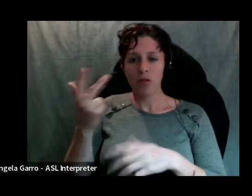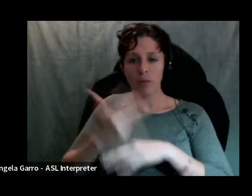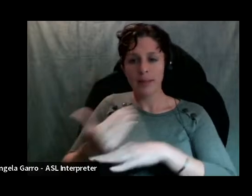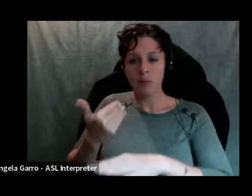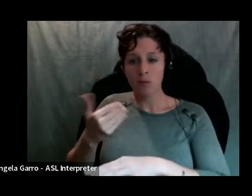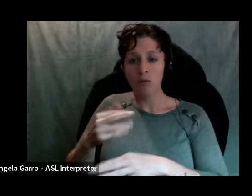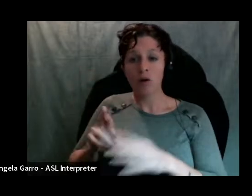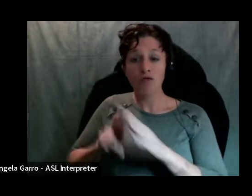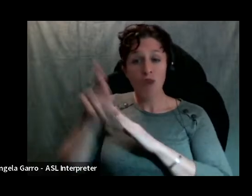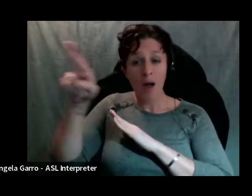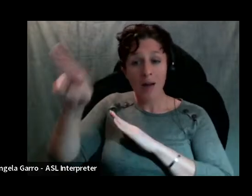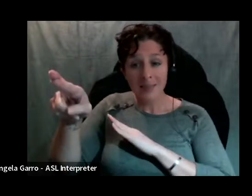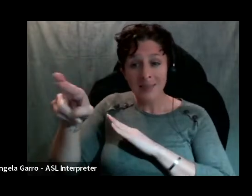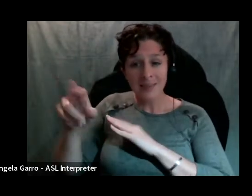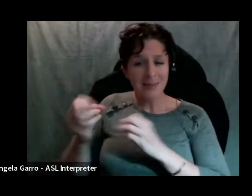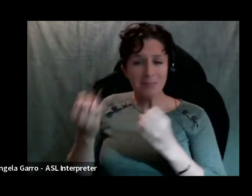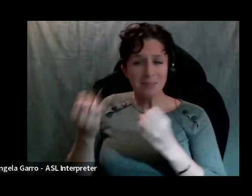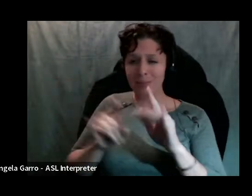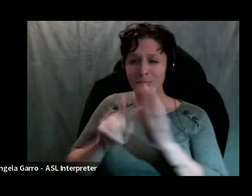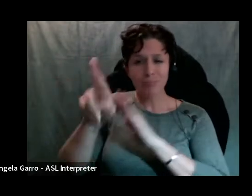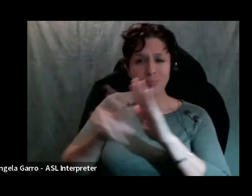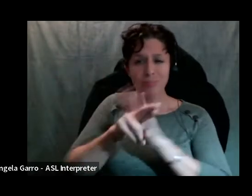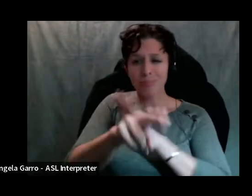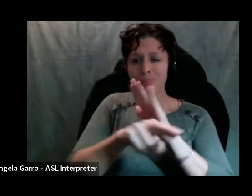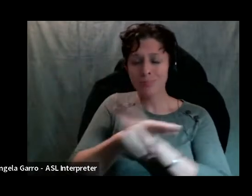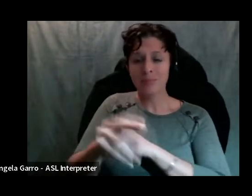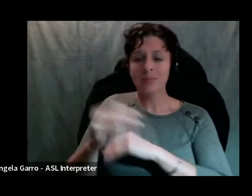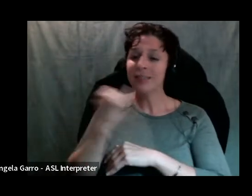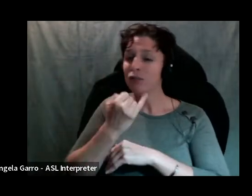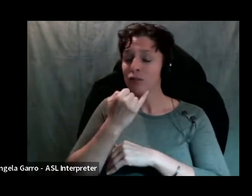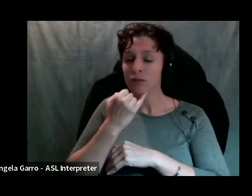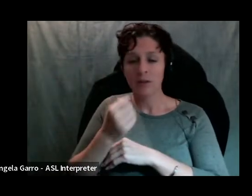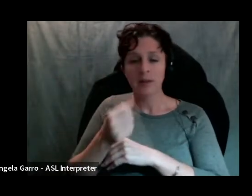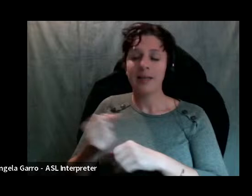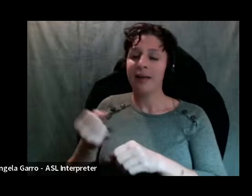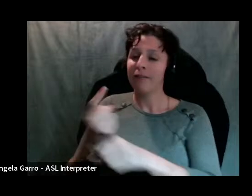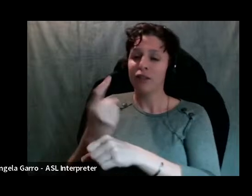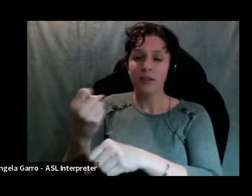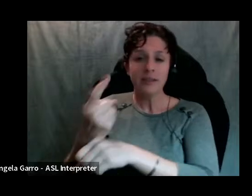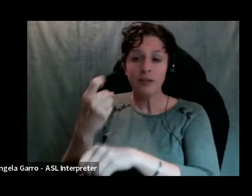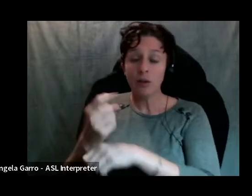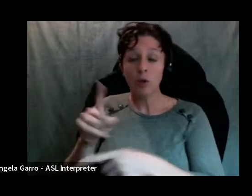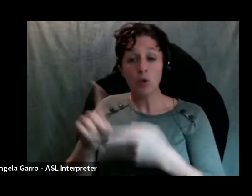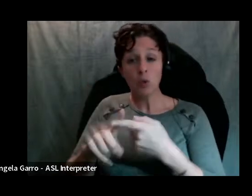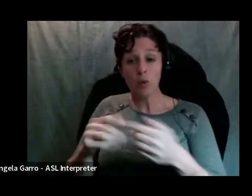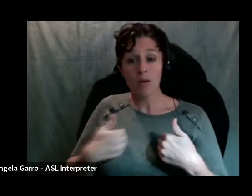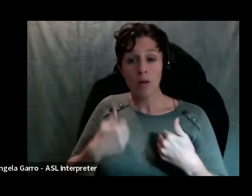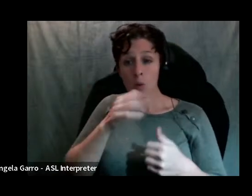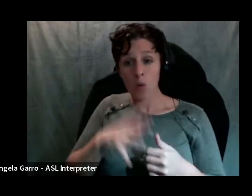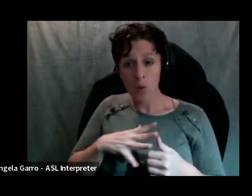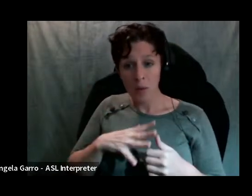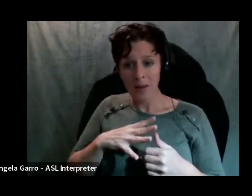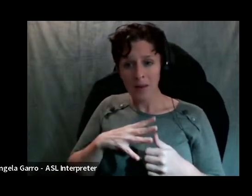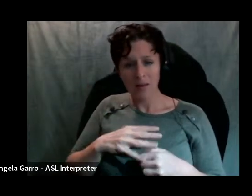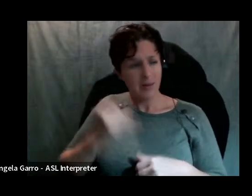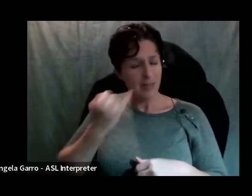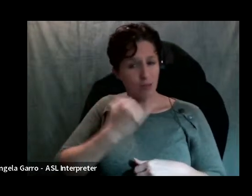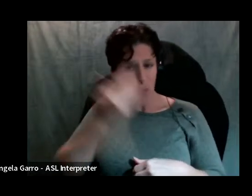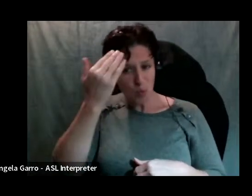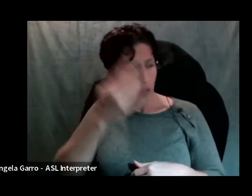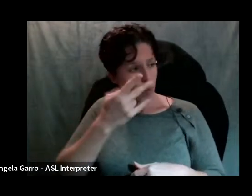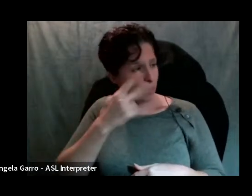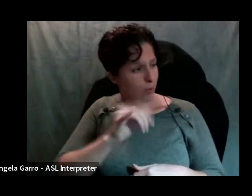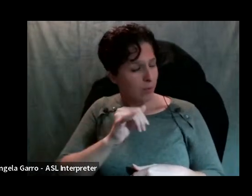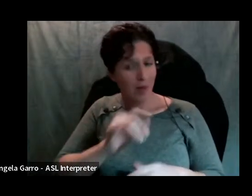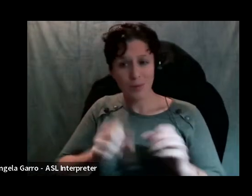Rockets, as many as possible, fired at Israel year in and year out. So to the young woman who asks if Israelis know what it's like to be bombed,